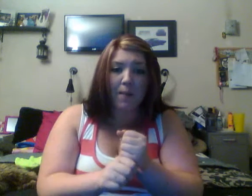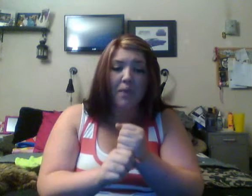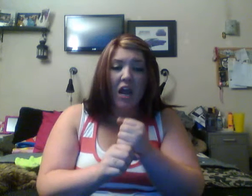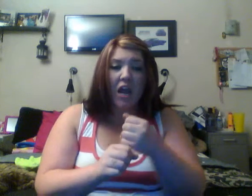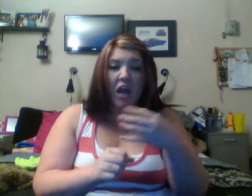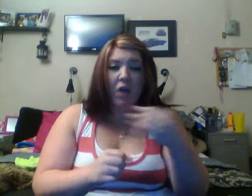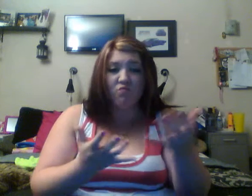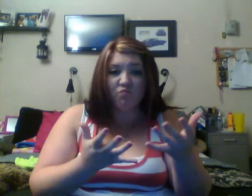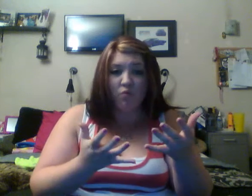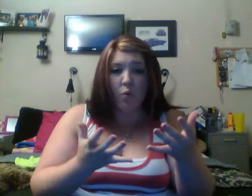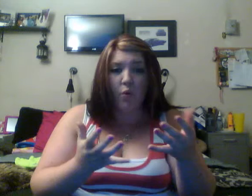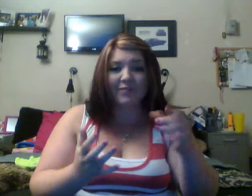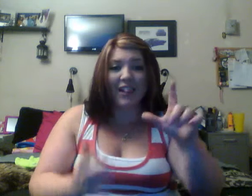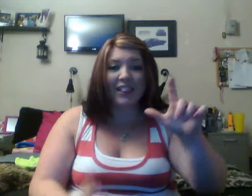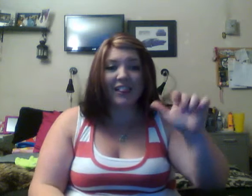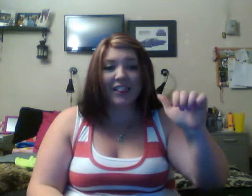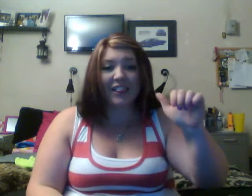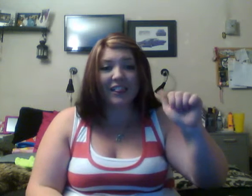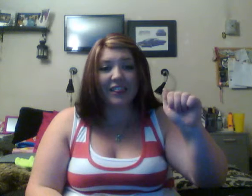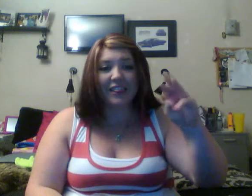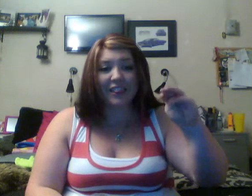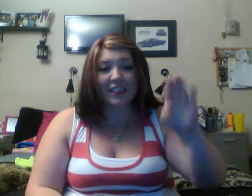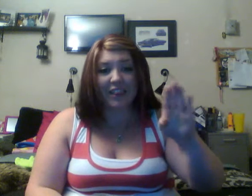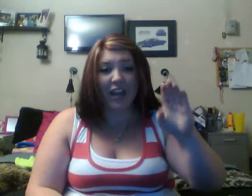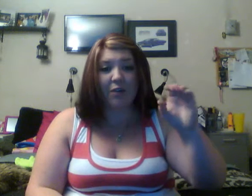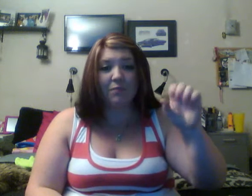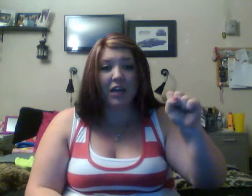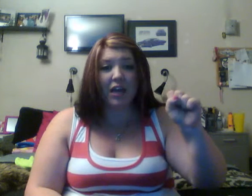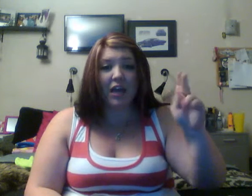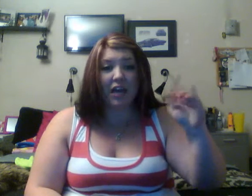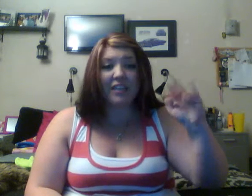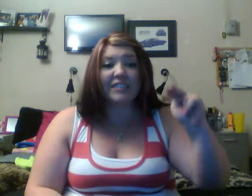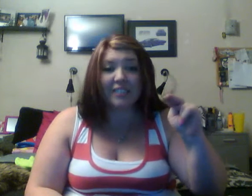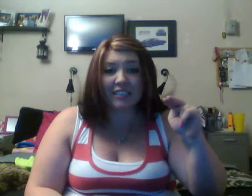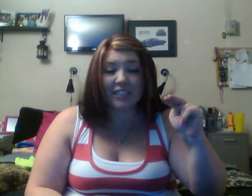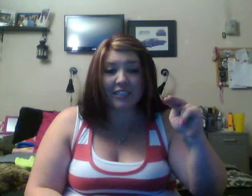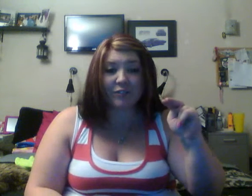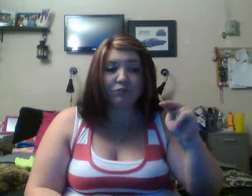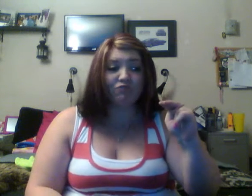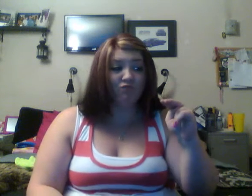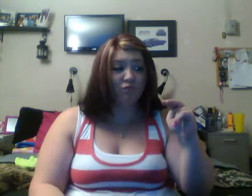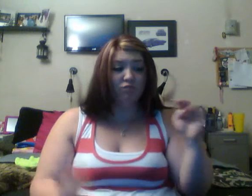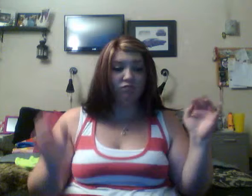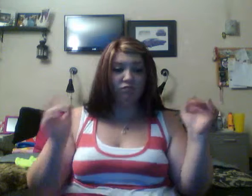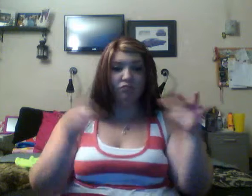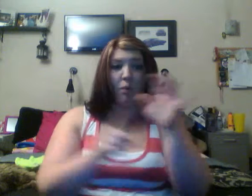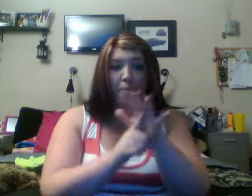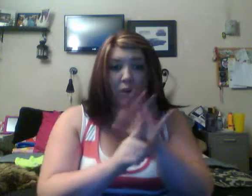as snow. So very rich people began to buy John Shakespeare's gloves. You would think that'd be enough for